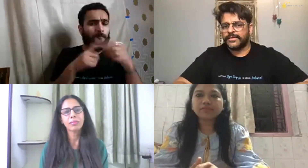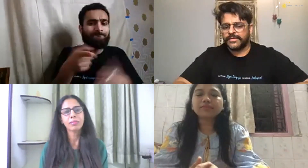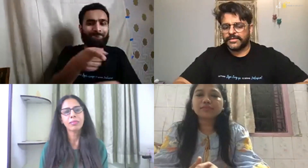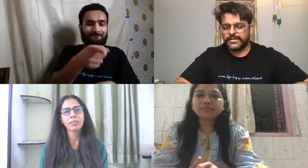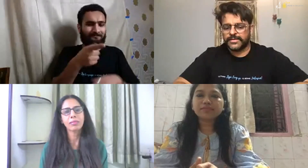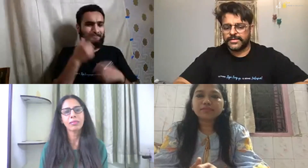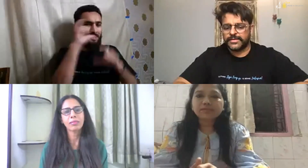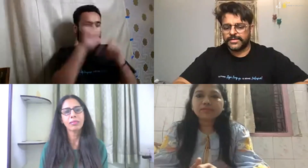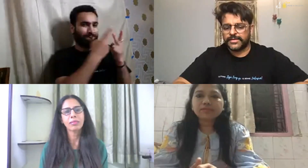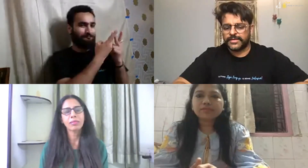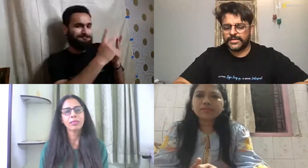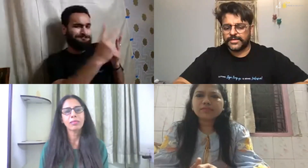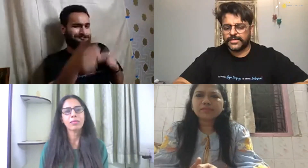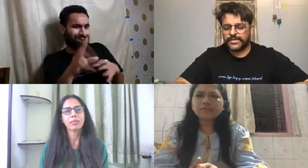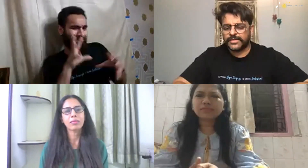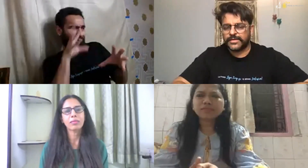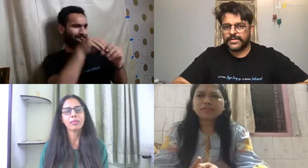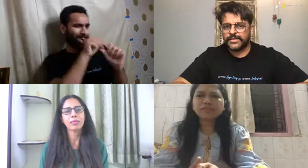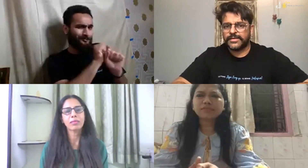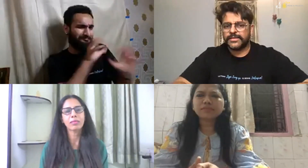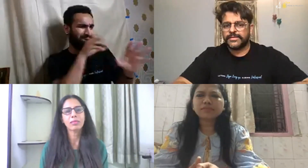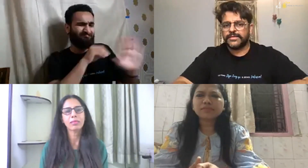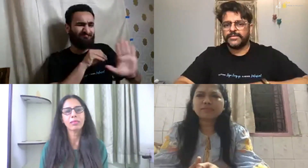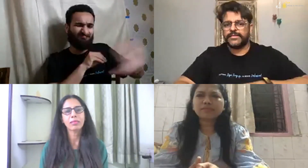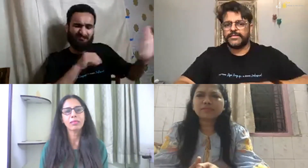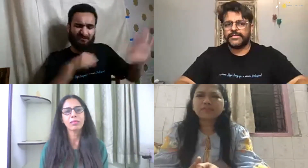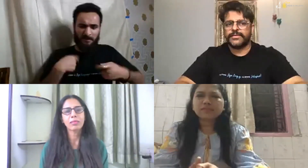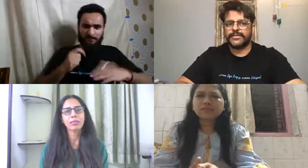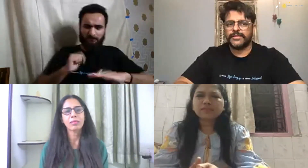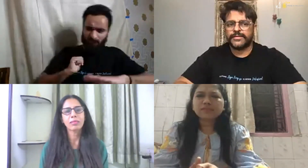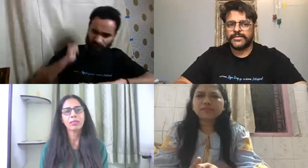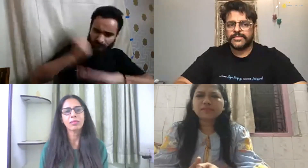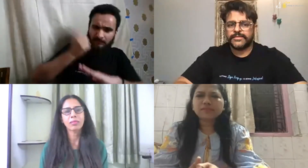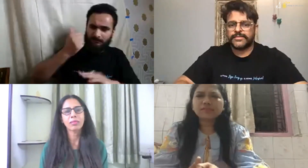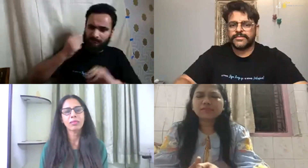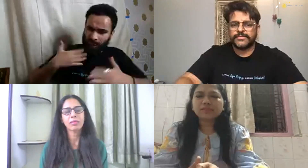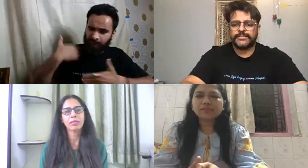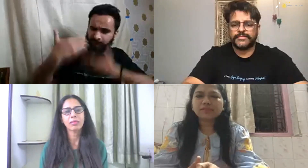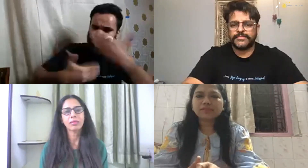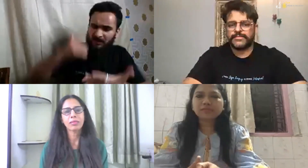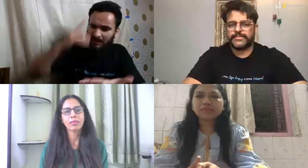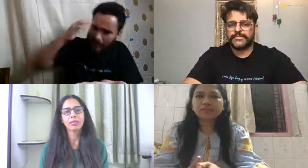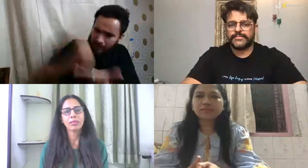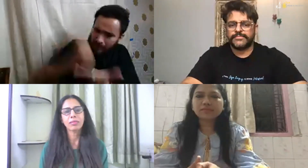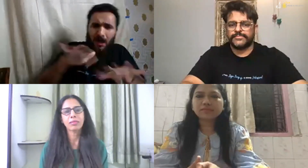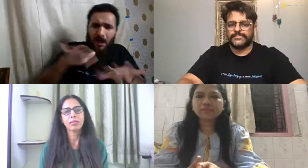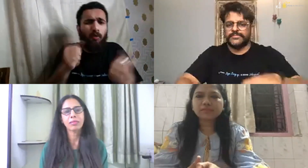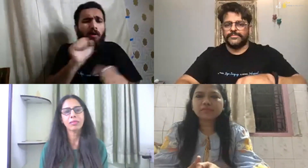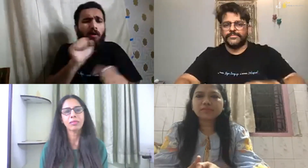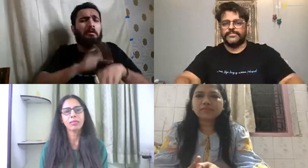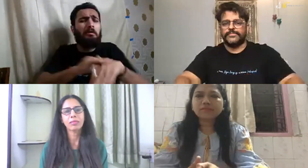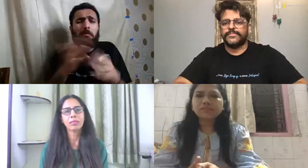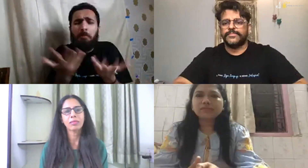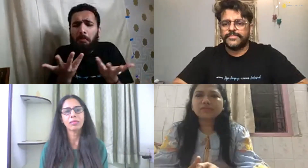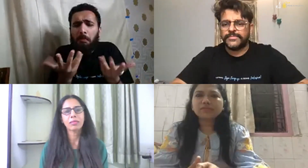question. Um, so there are so many different things, and you decided that you will go ahead and be an